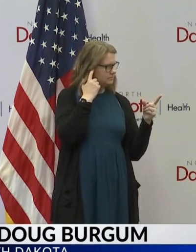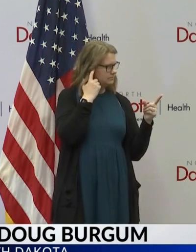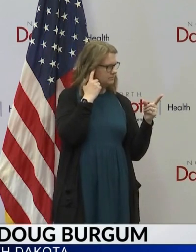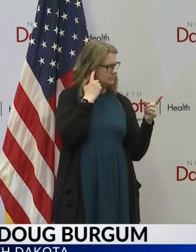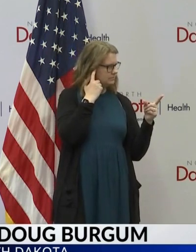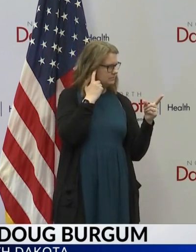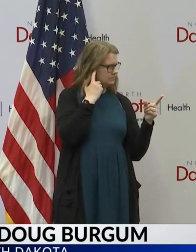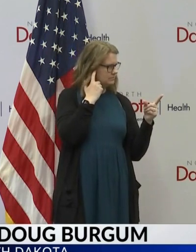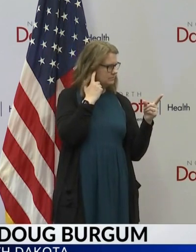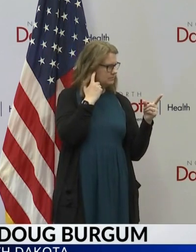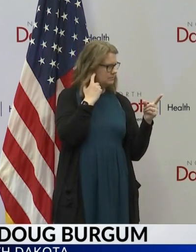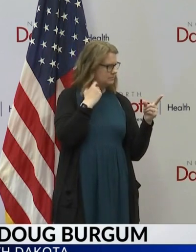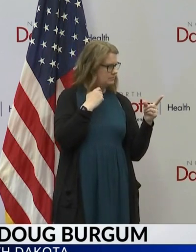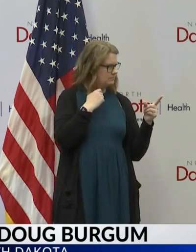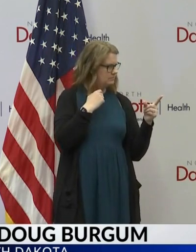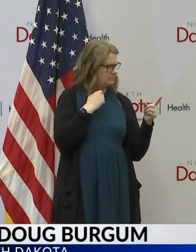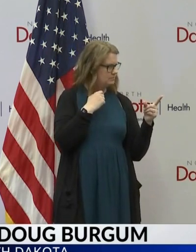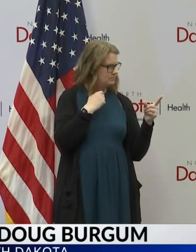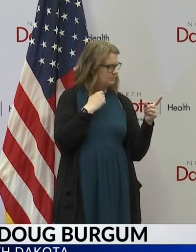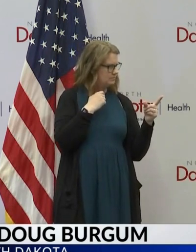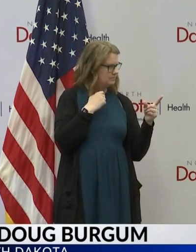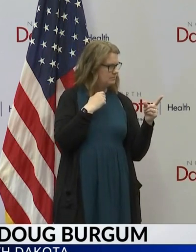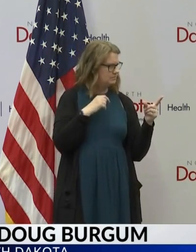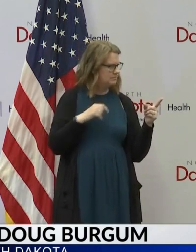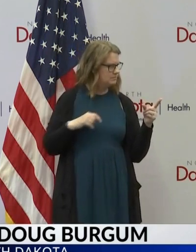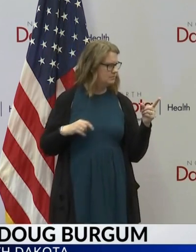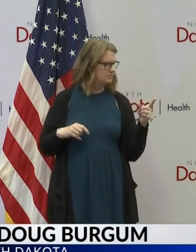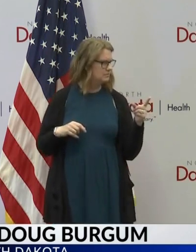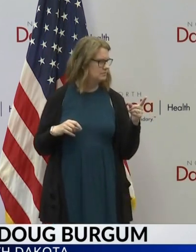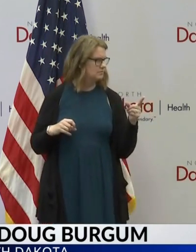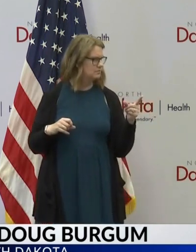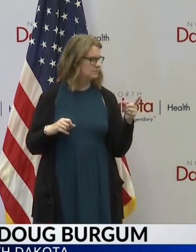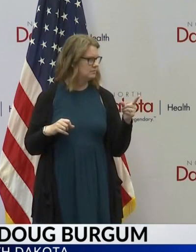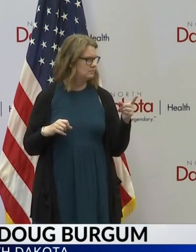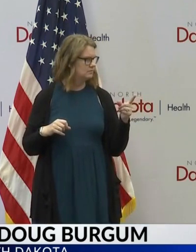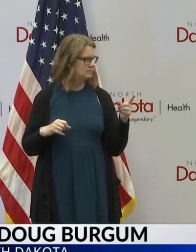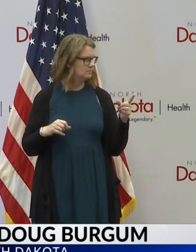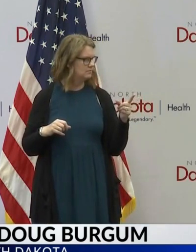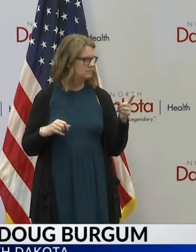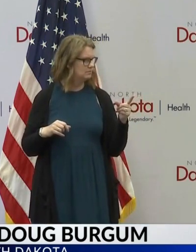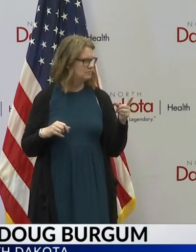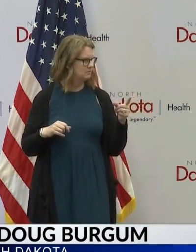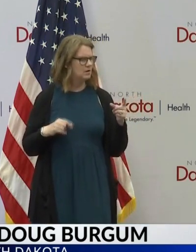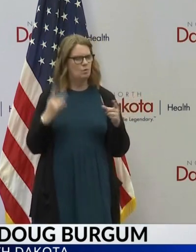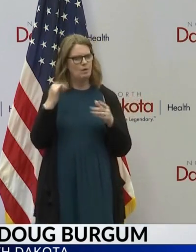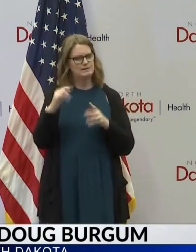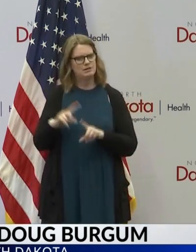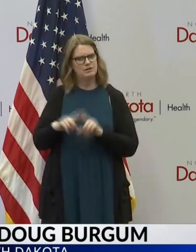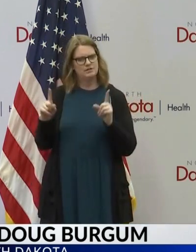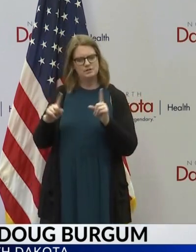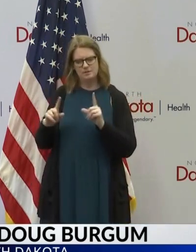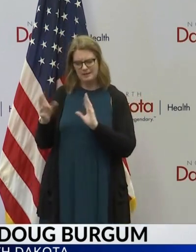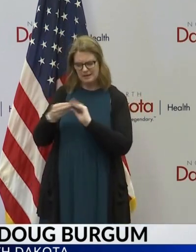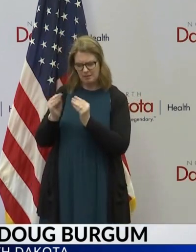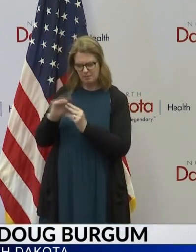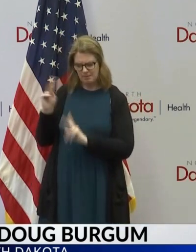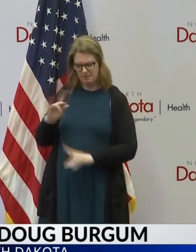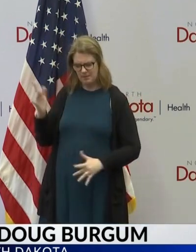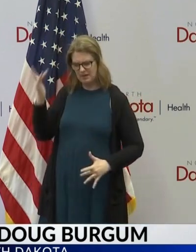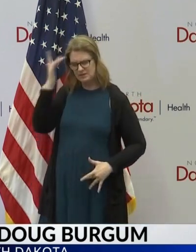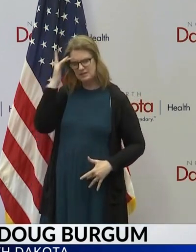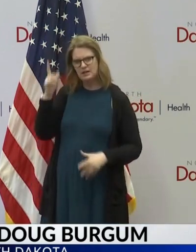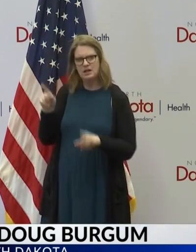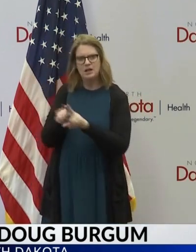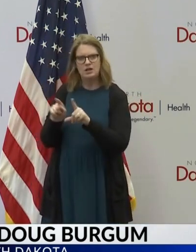active cases in Cass County versus the proportion of testing that the county has received. Why does that continue? Well, I think that